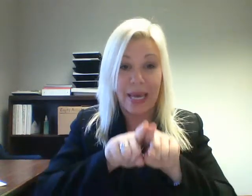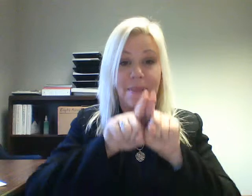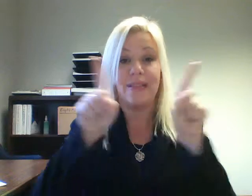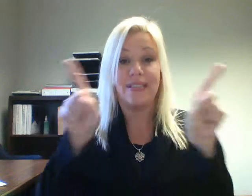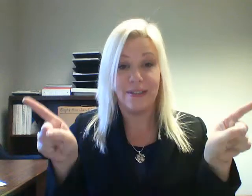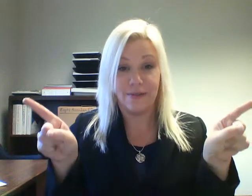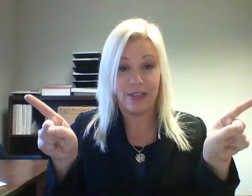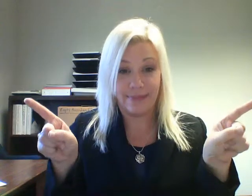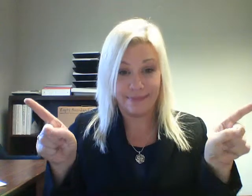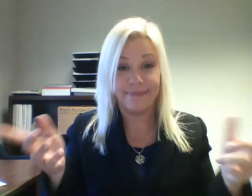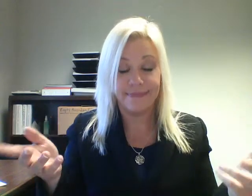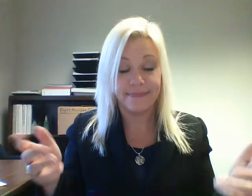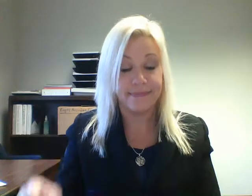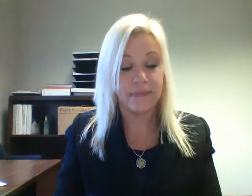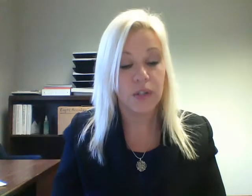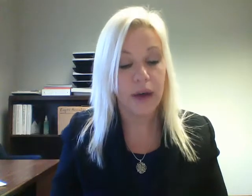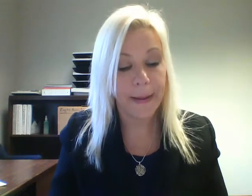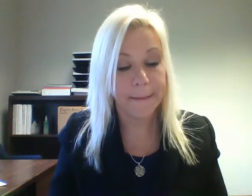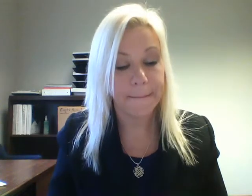same, different. Okay?